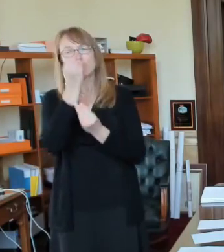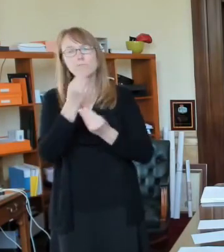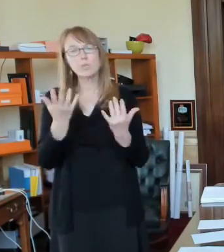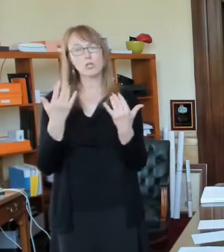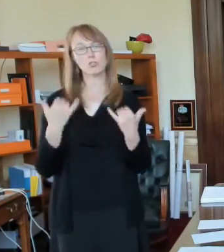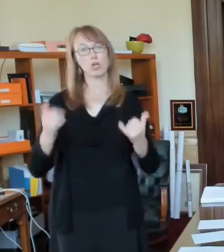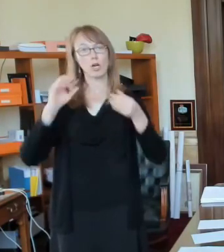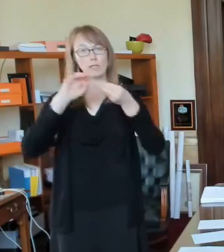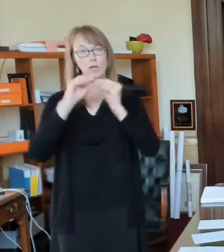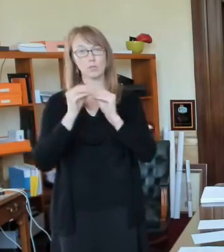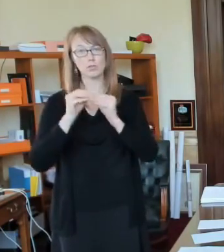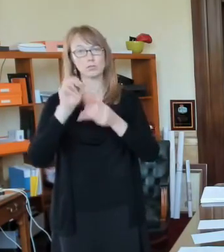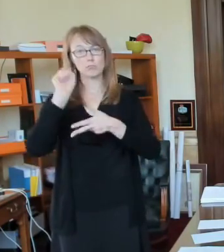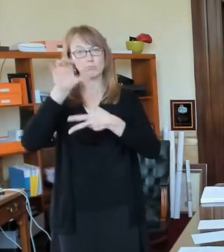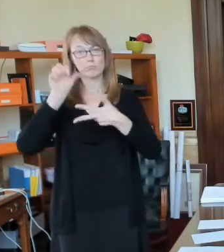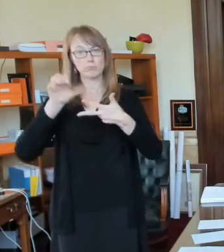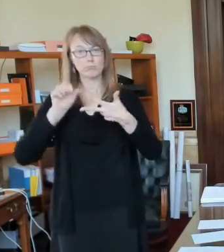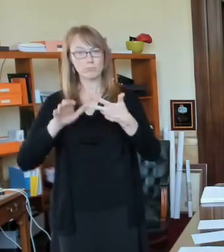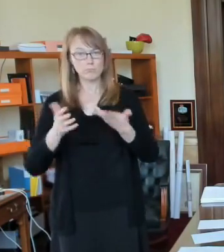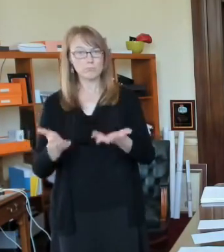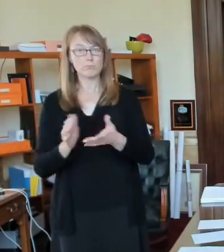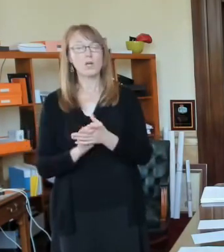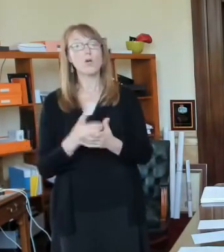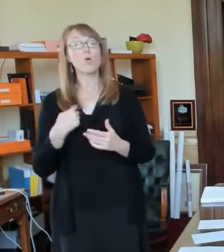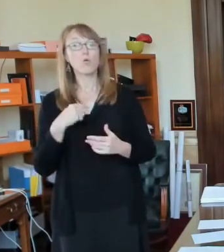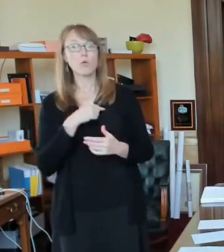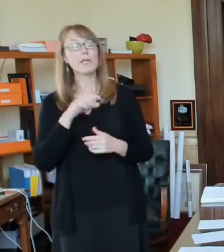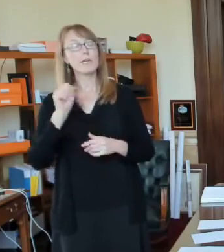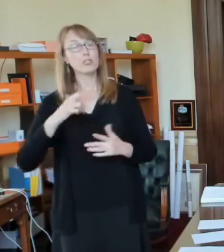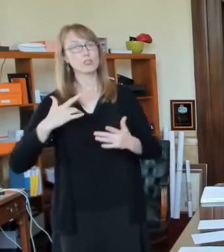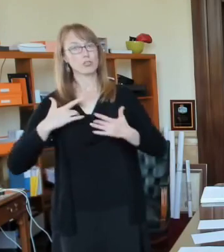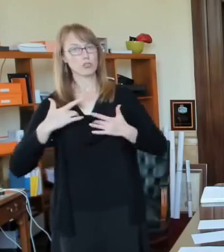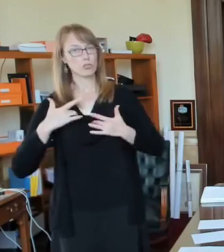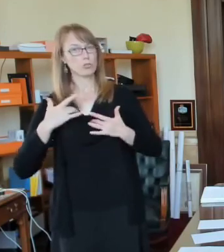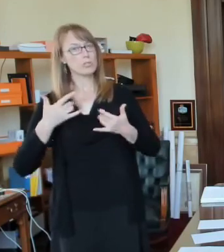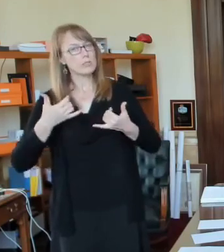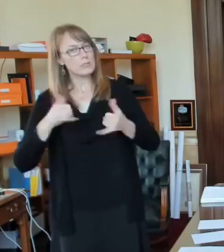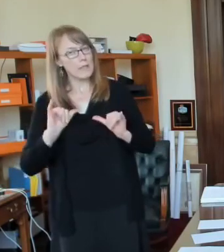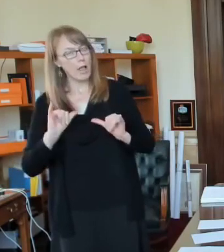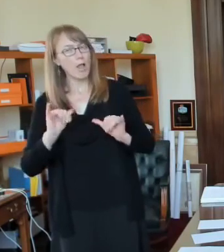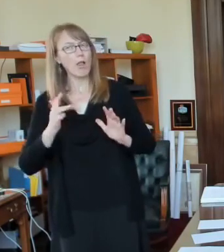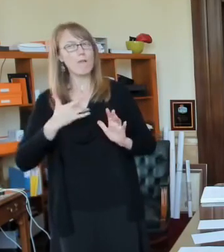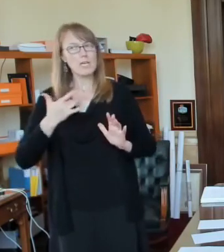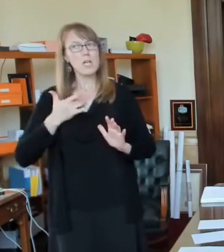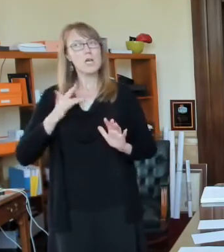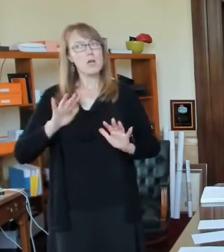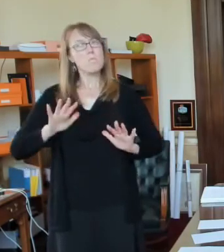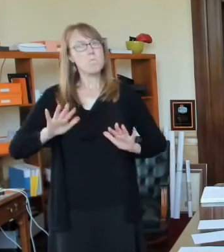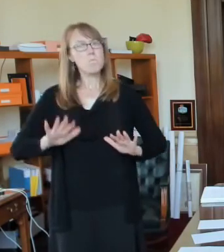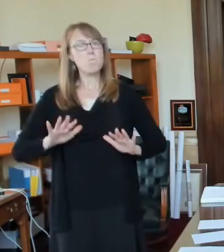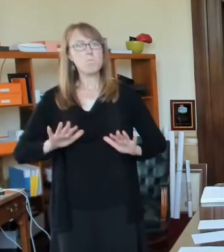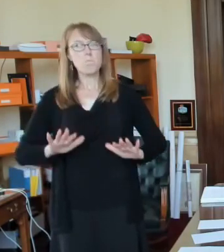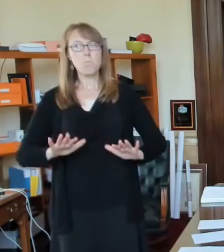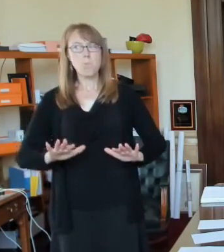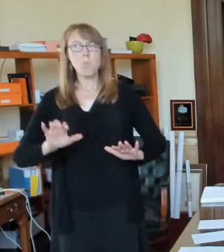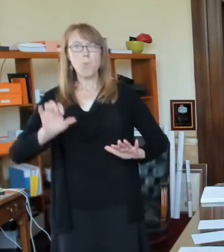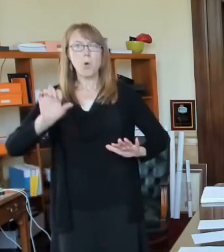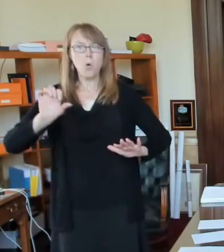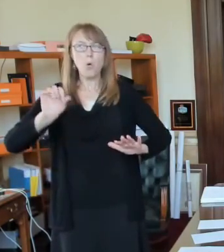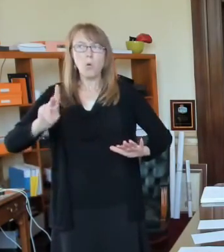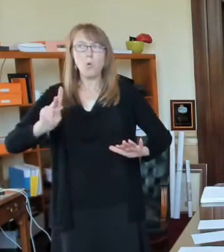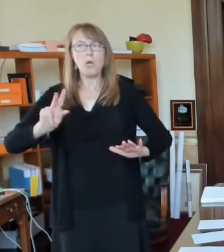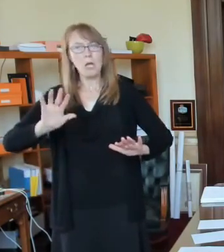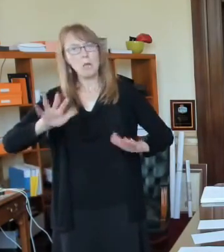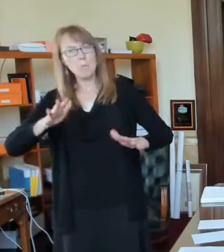although we're concerned, we are still feeling pretty good about where we are here in the St.